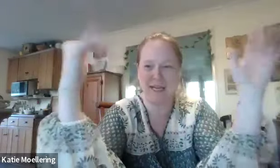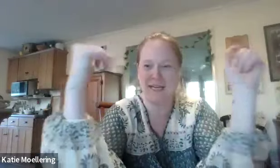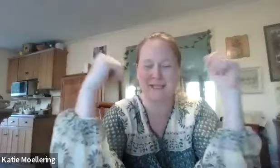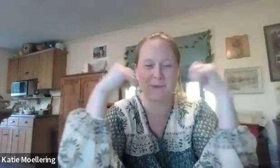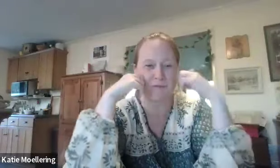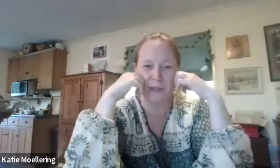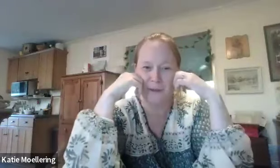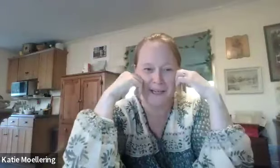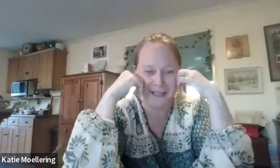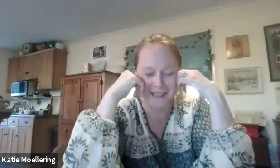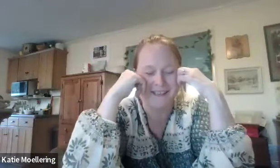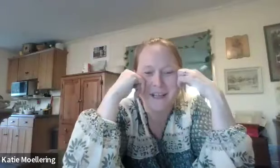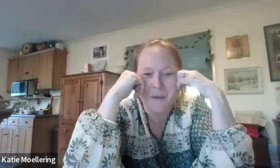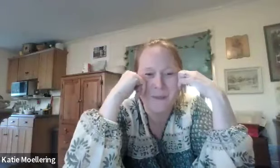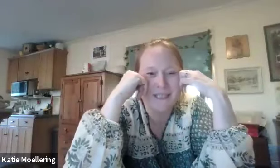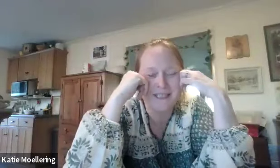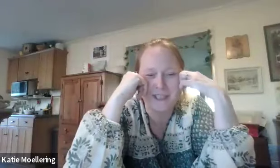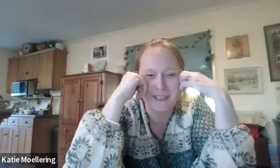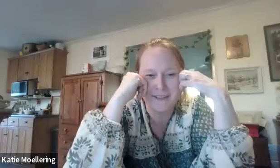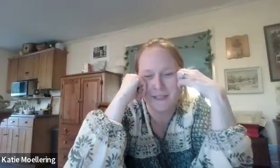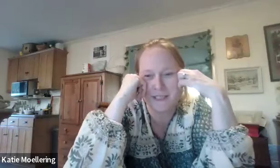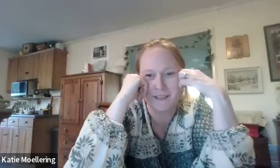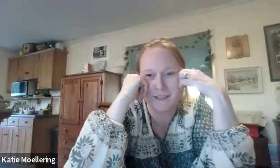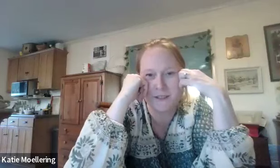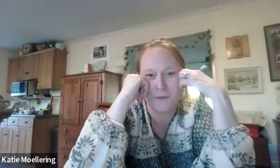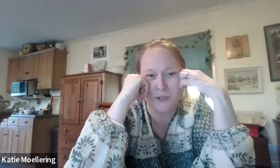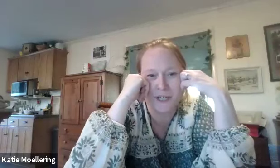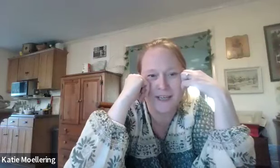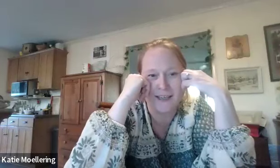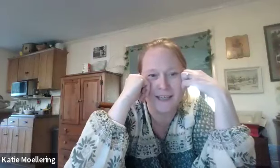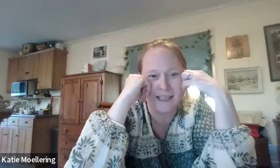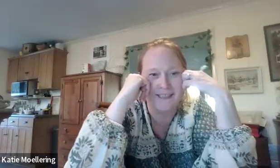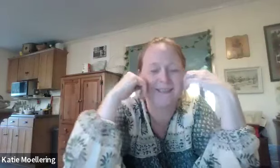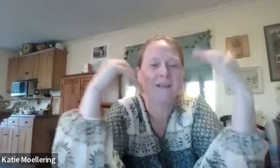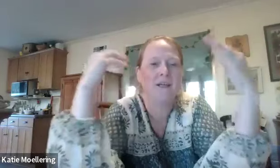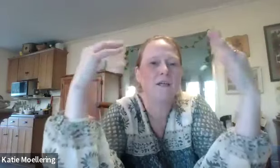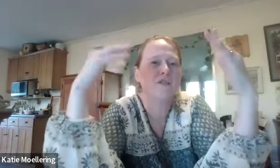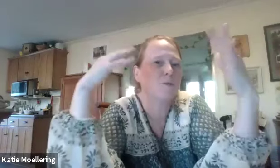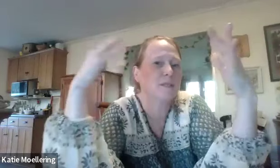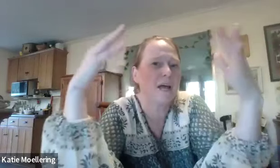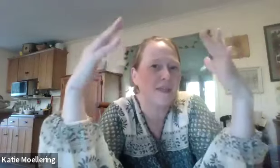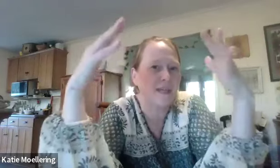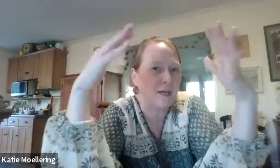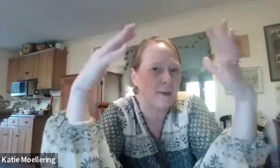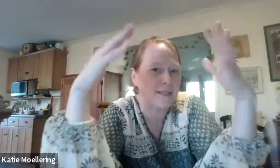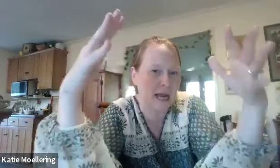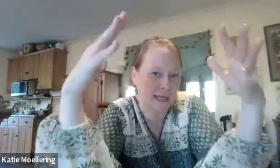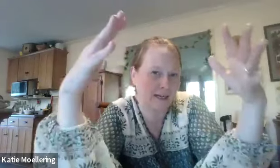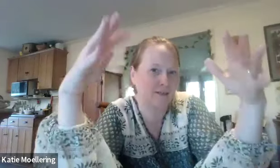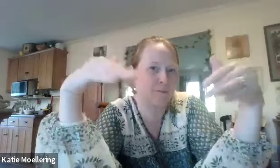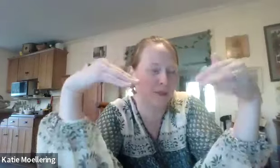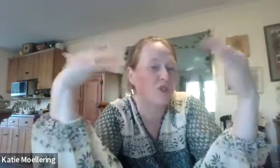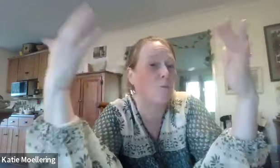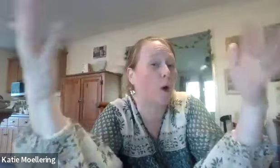signing gets more fluid. And because Jillian was telling a story and she was not thinking about signing, but she